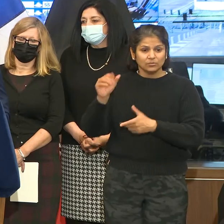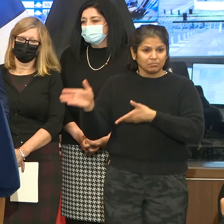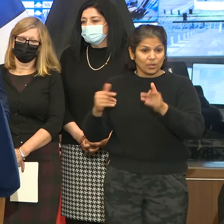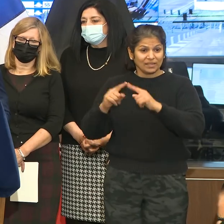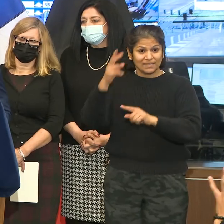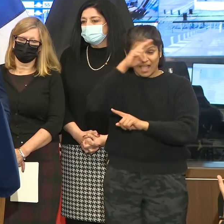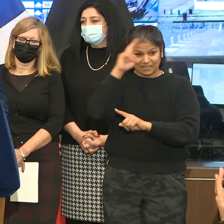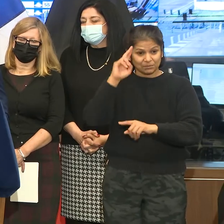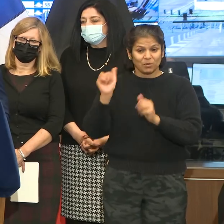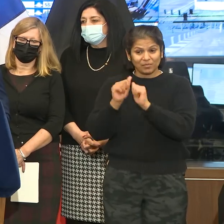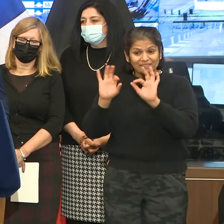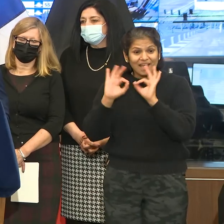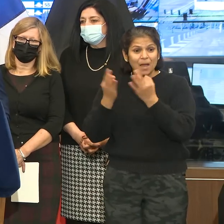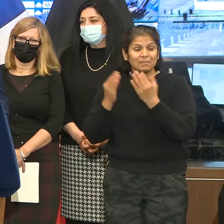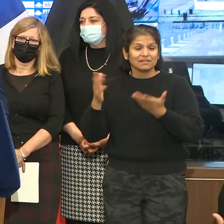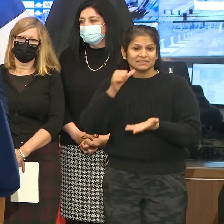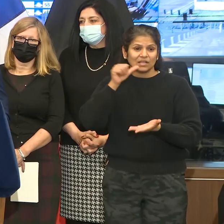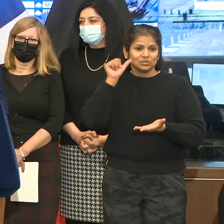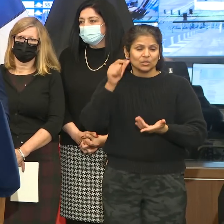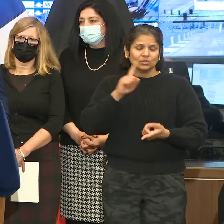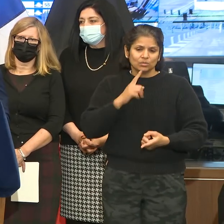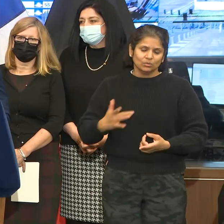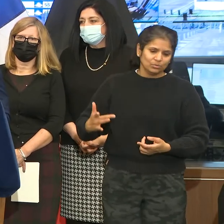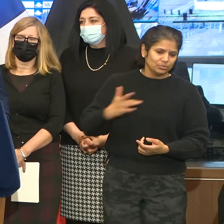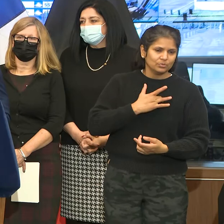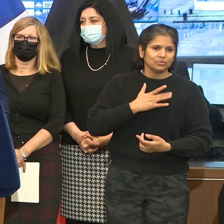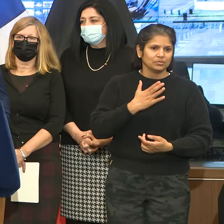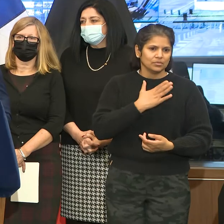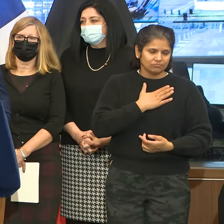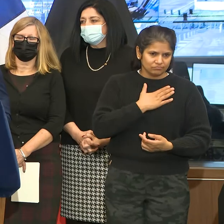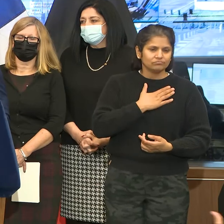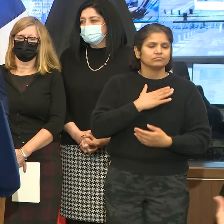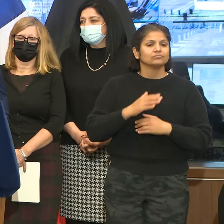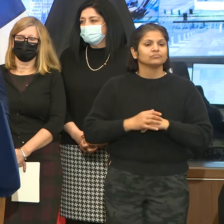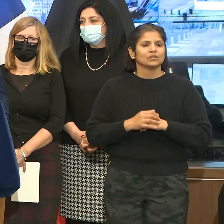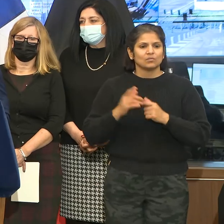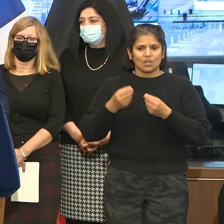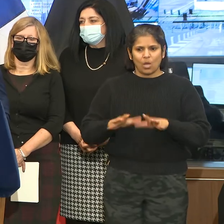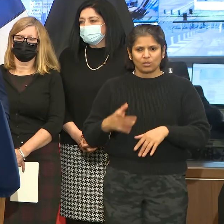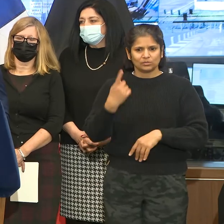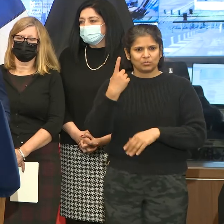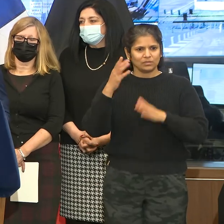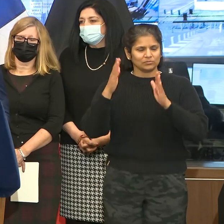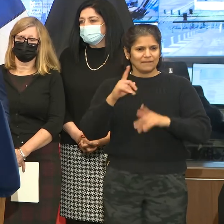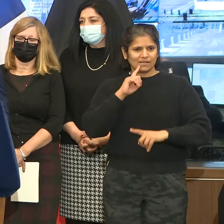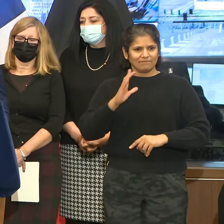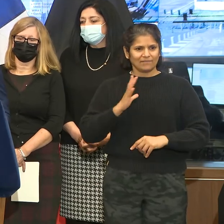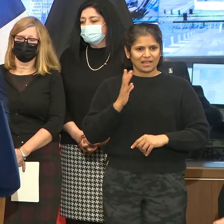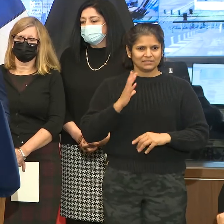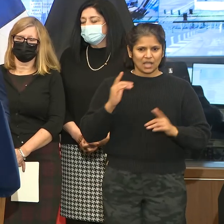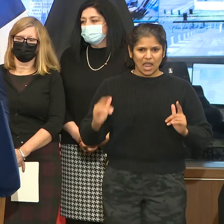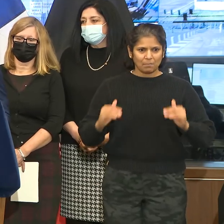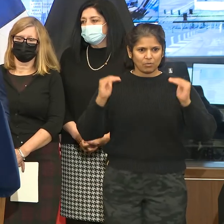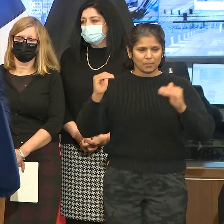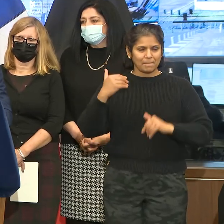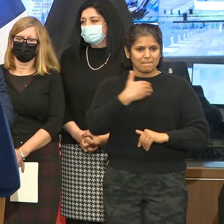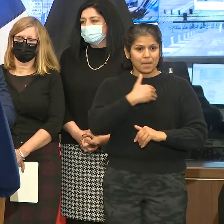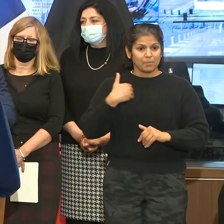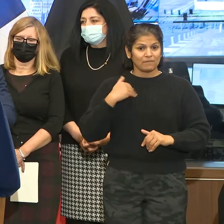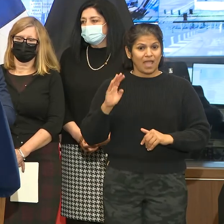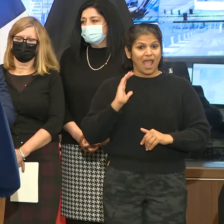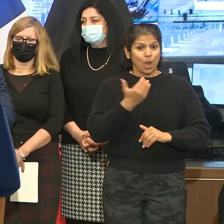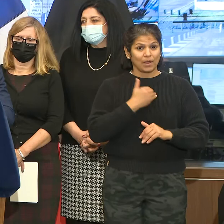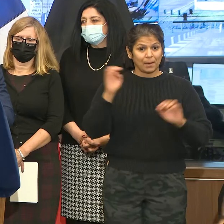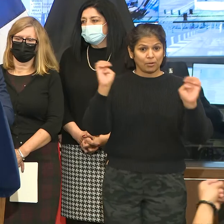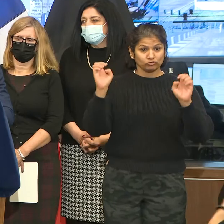of losing one of our fine members of our emergency apparatus in this city. He worked